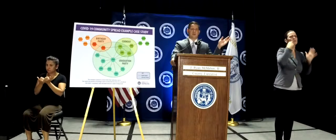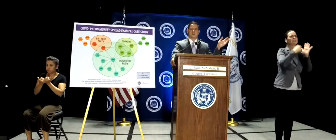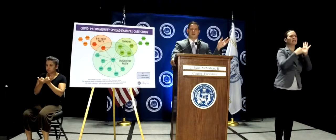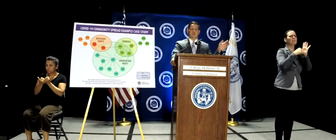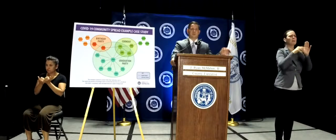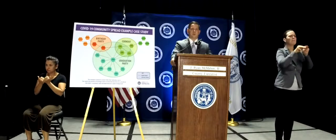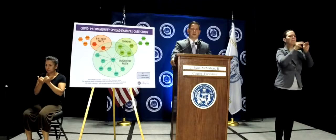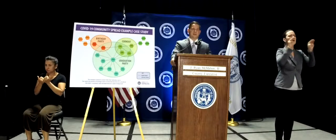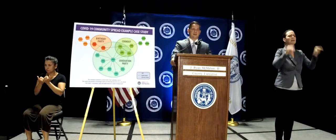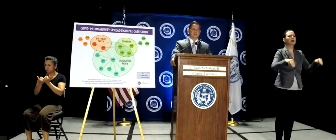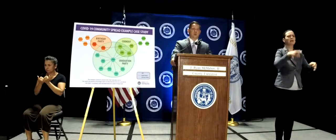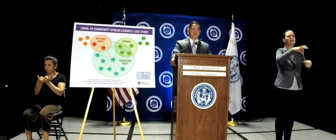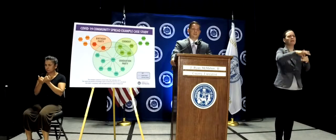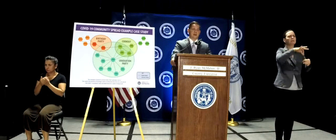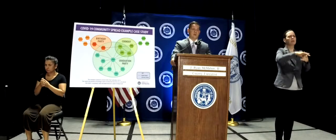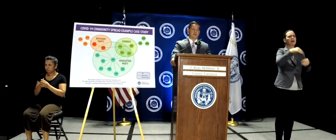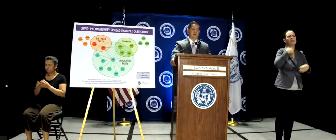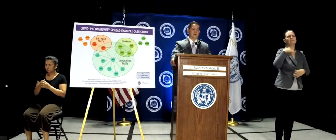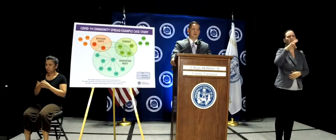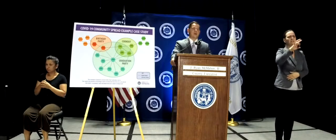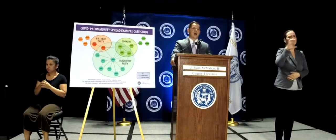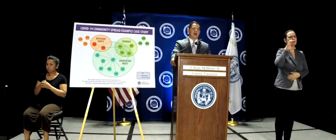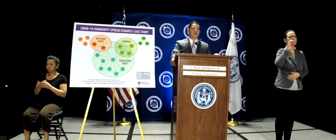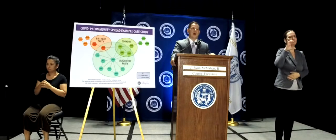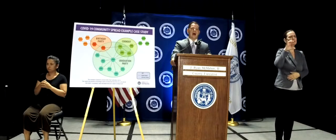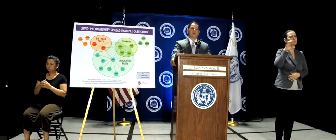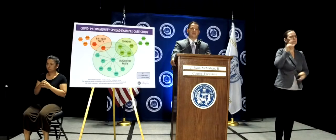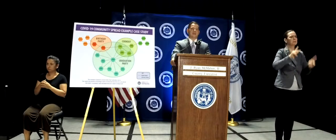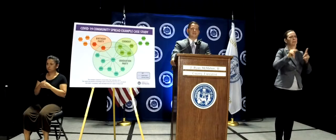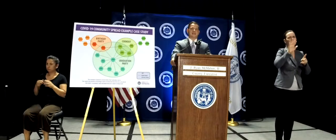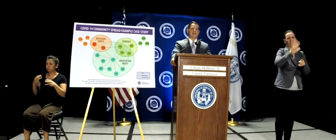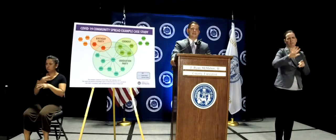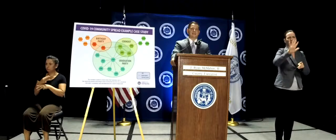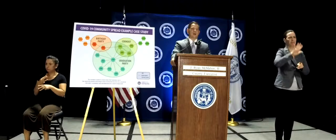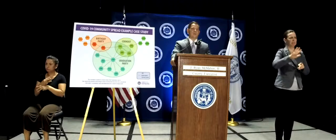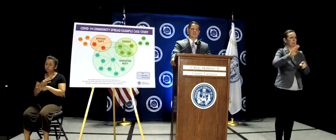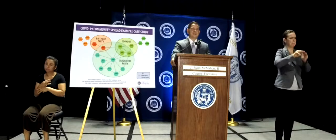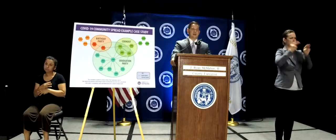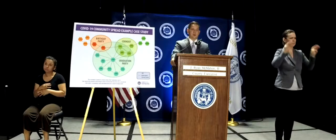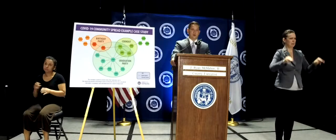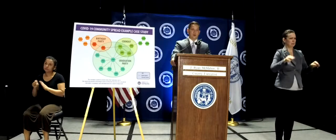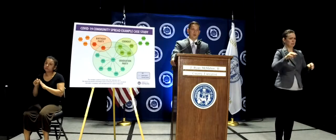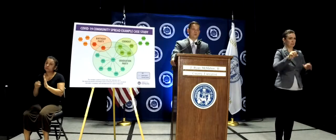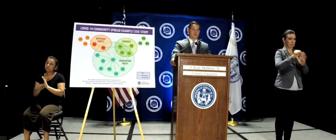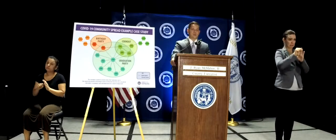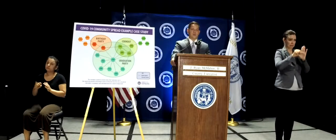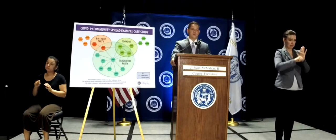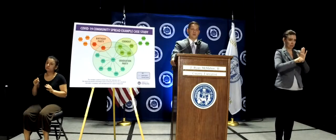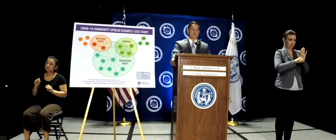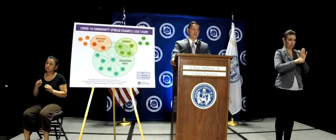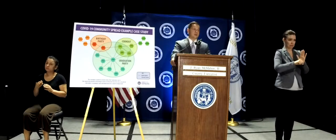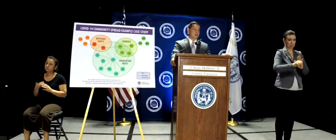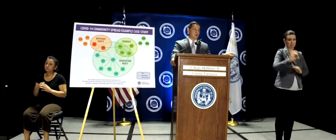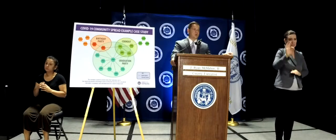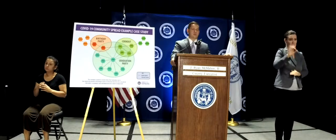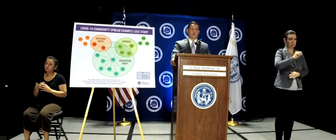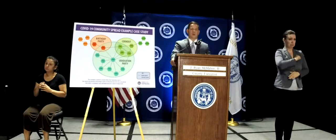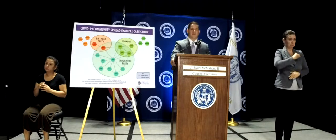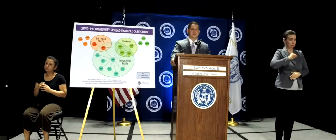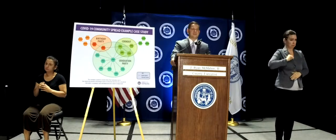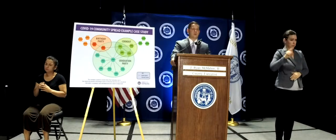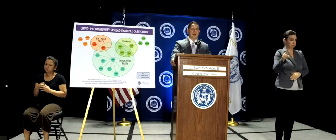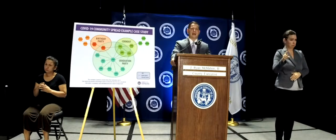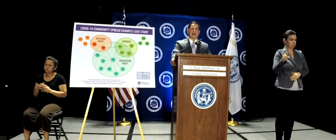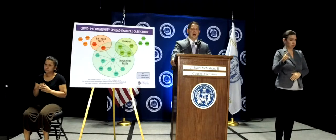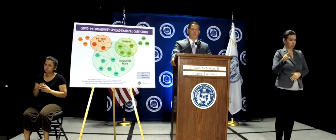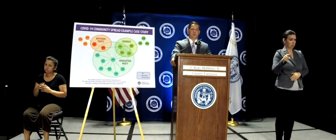there's 700,000 people in Montana. It's a great state. I went there. I don't know how he thinks that his incumbent senator, who's in a tough race, can go to his local